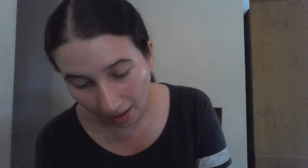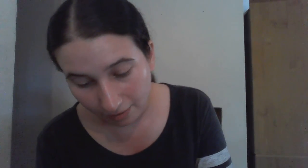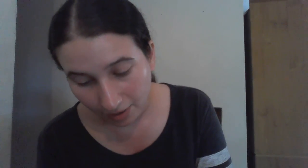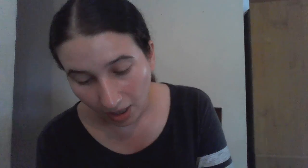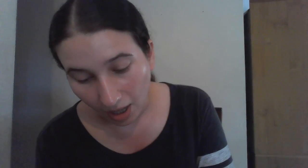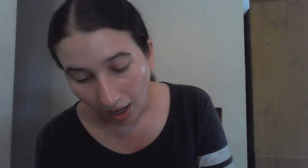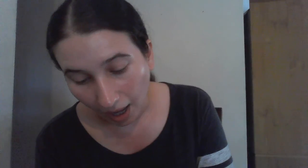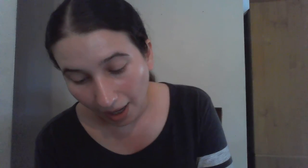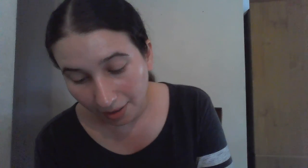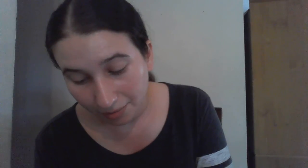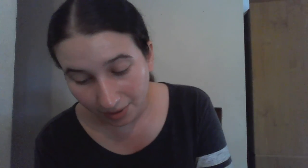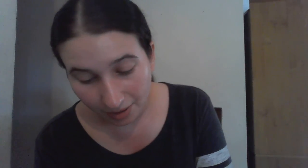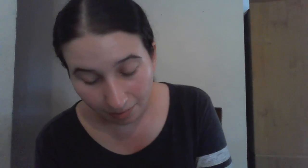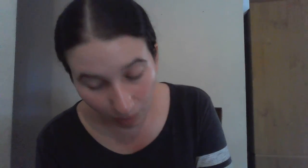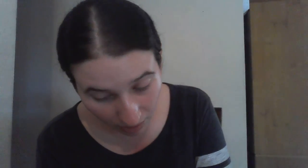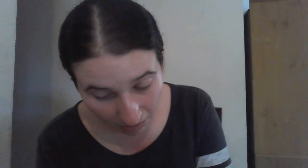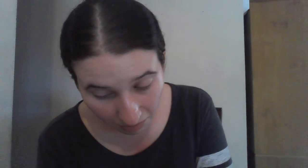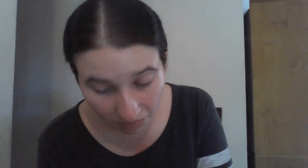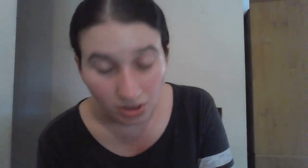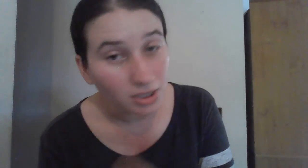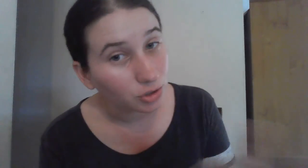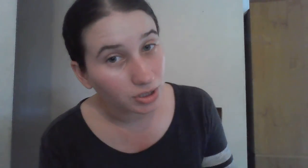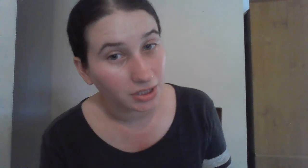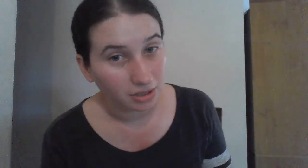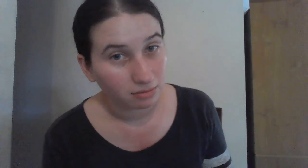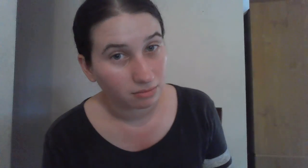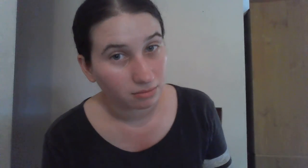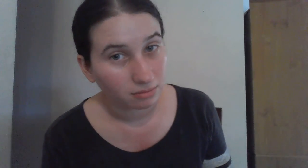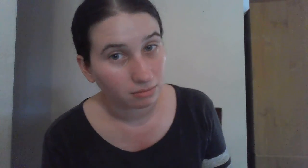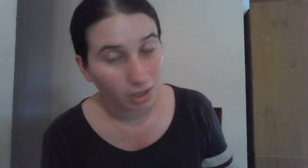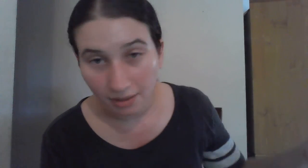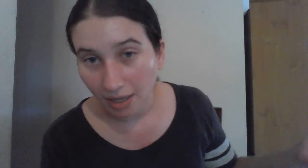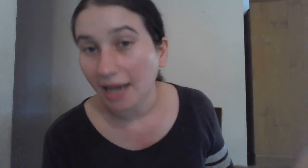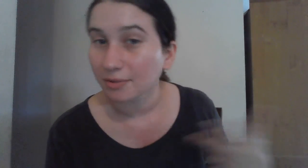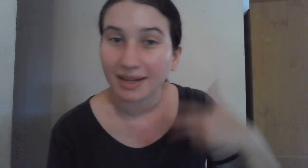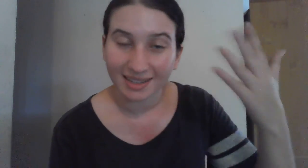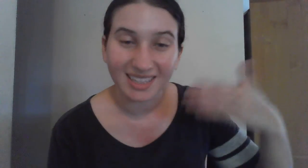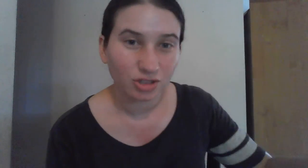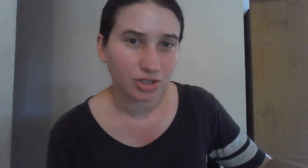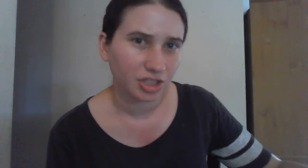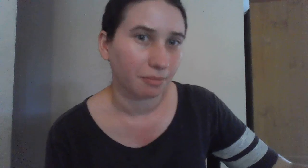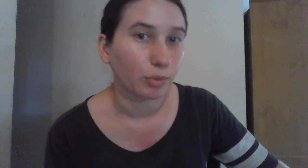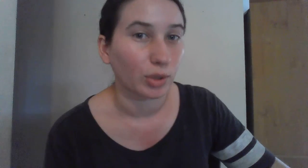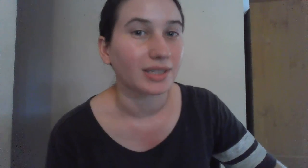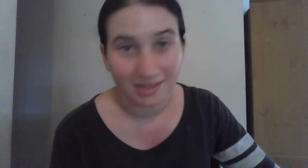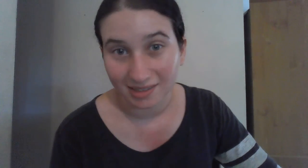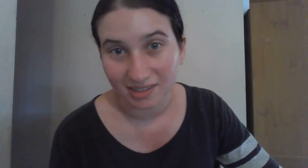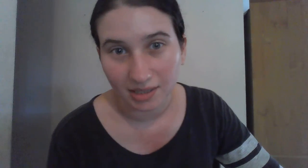have. I read book, interesting. Right? I read an interesting book is the